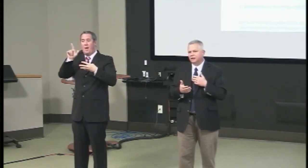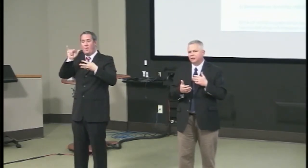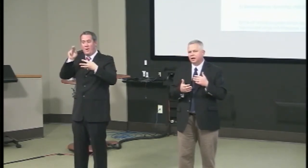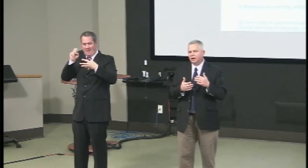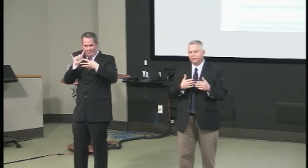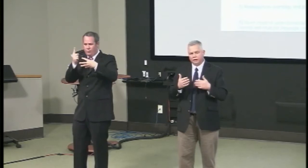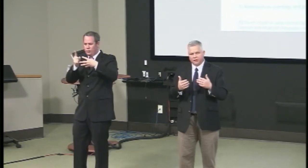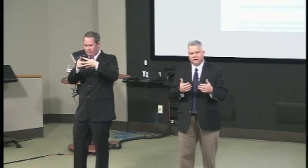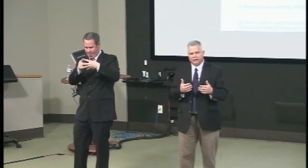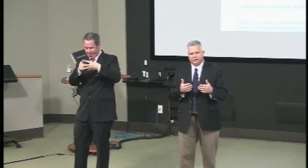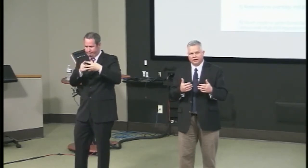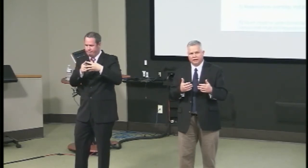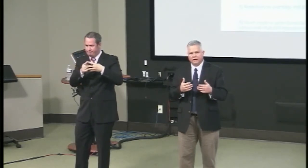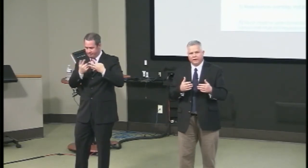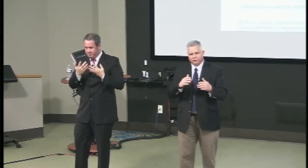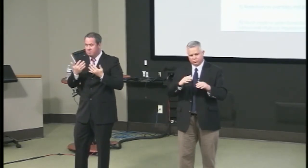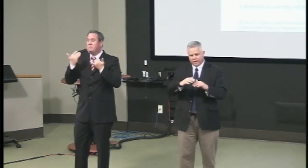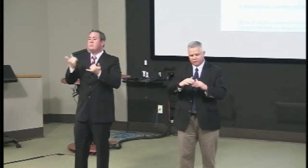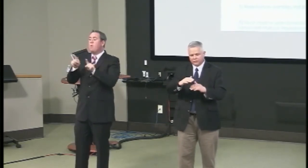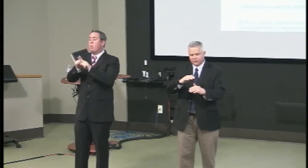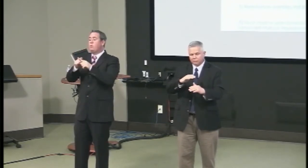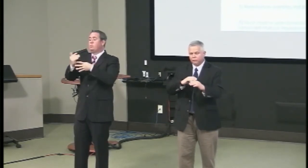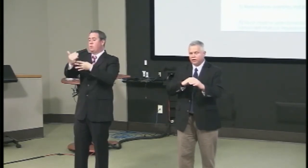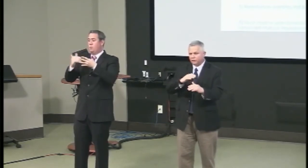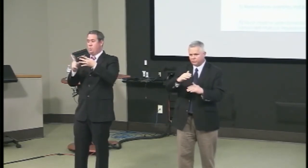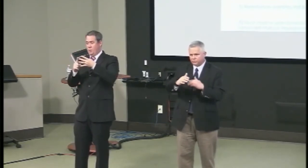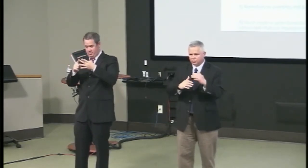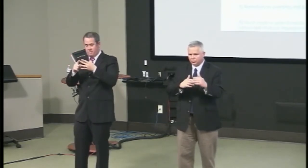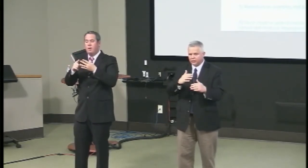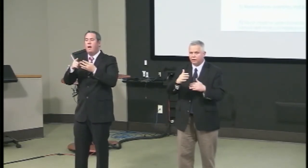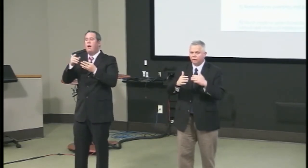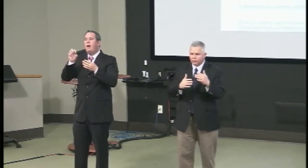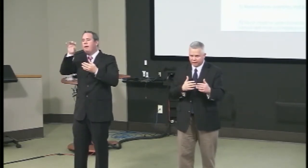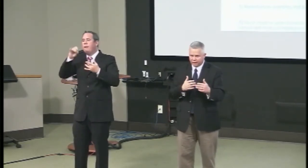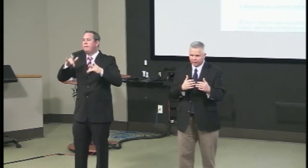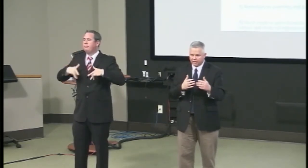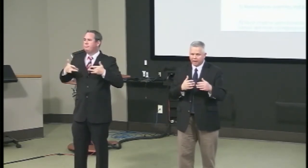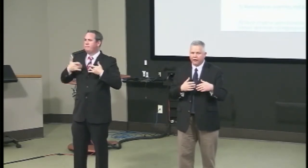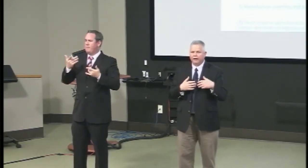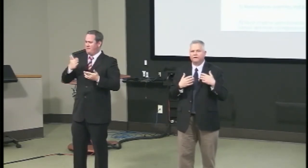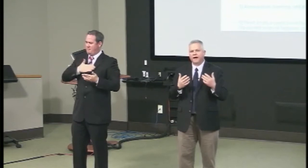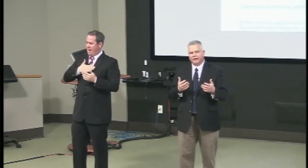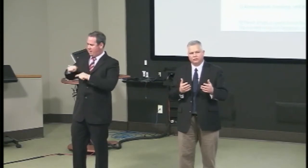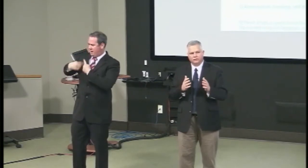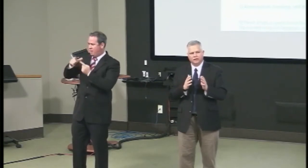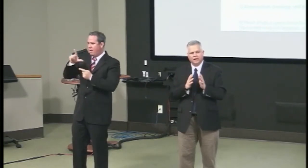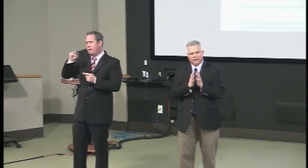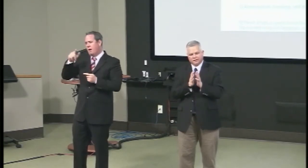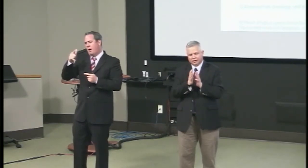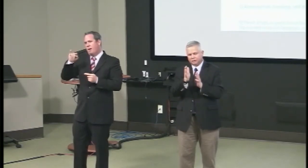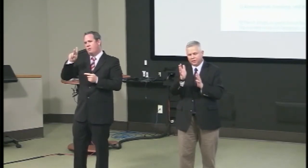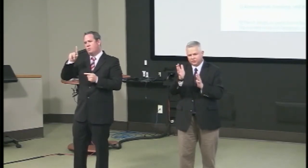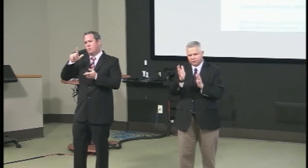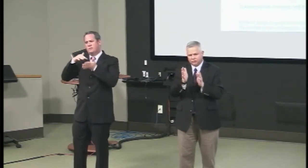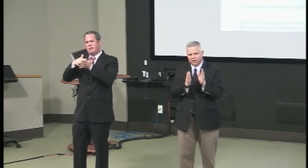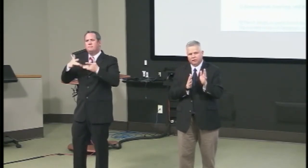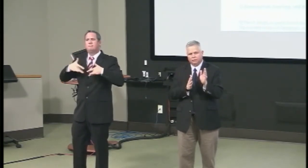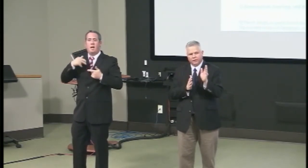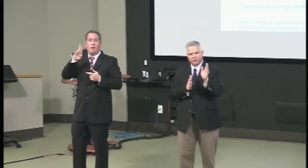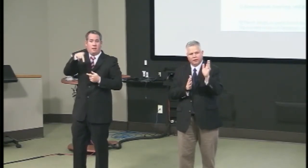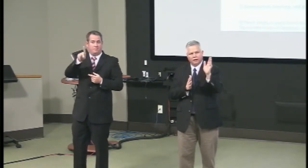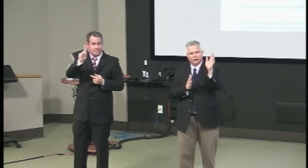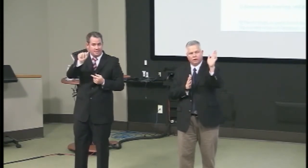studies that we're conducting that are trying to look at the precursors or the early factors that seem to be